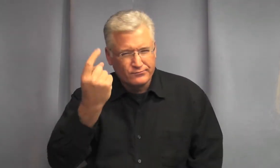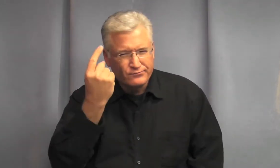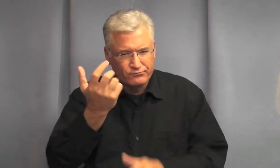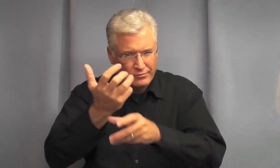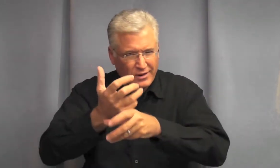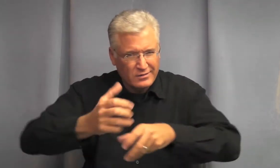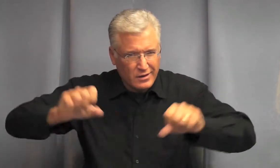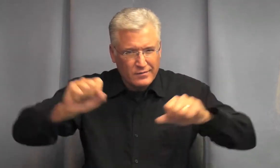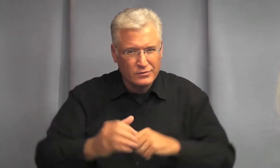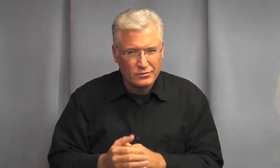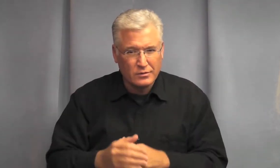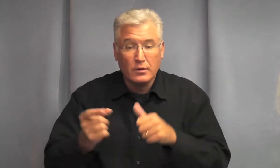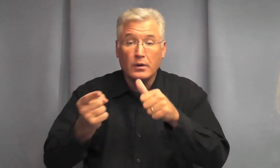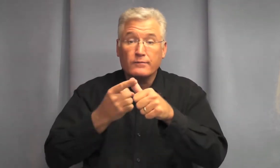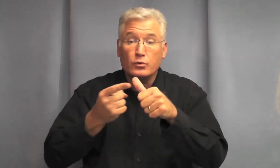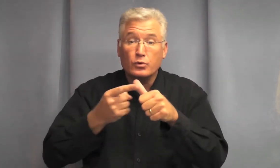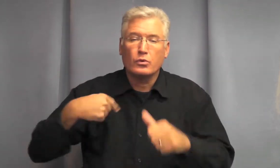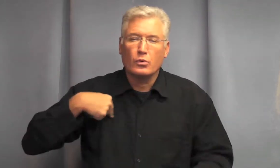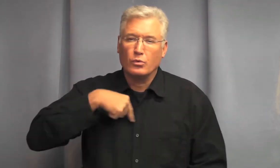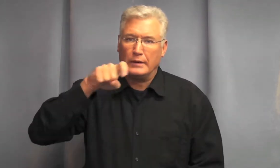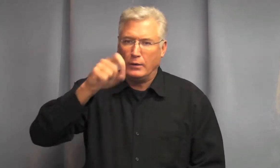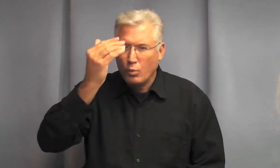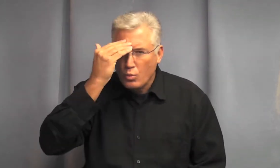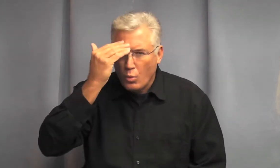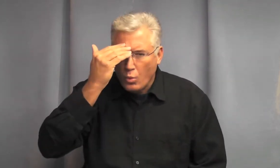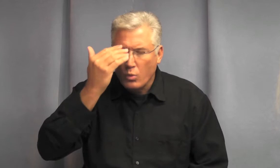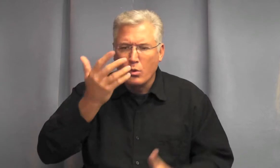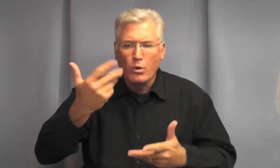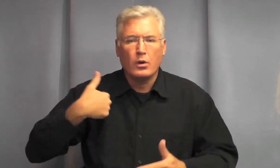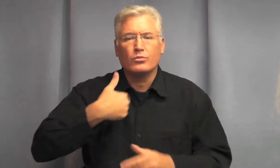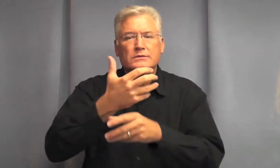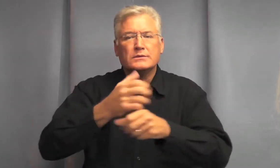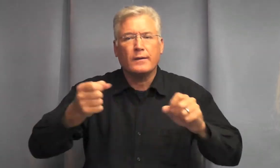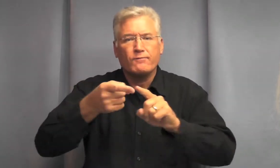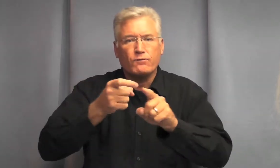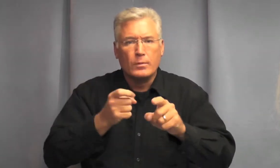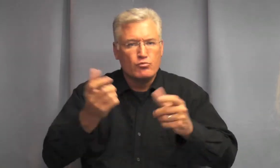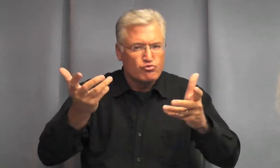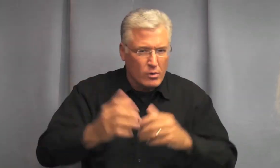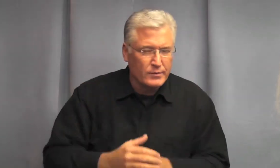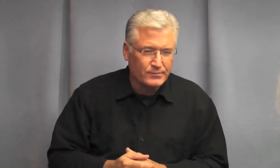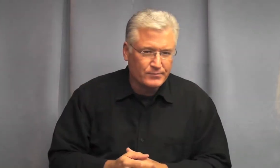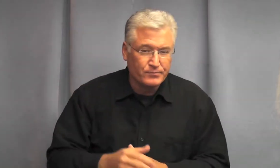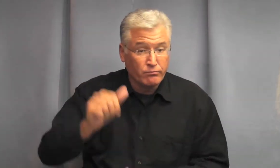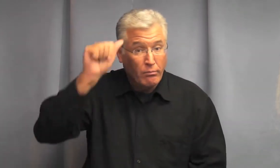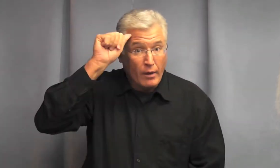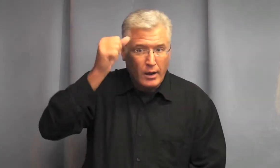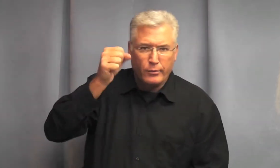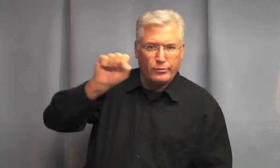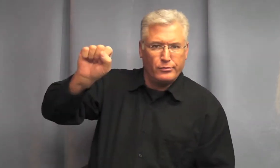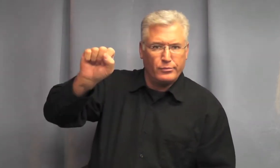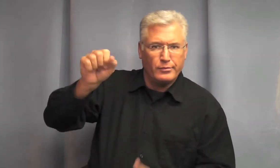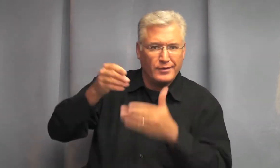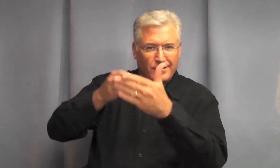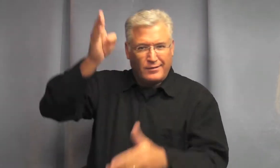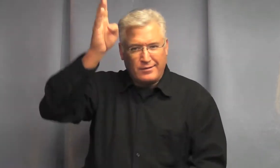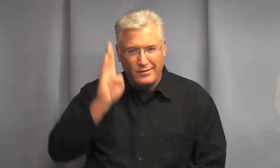salvation. We need to understand what we are being saved from. Well, Adam,